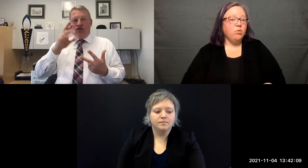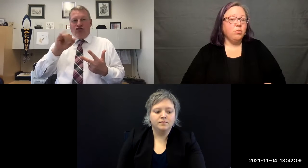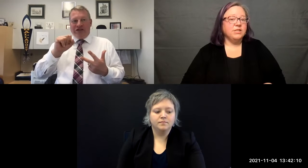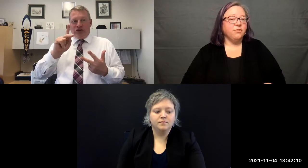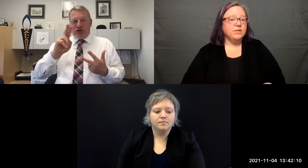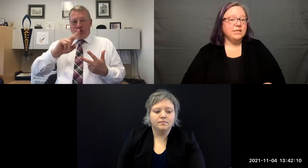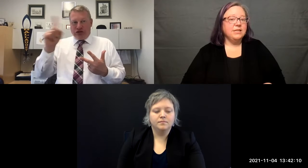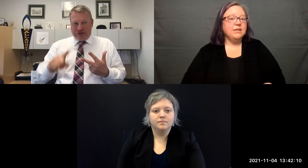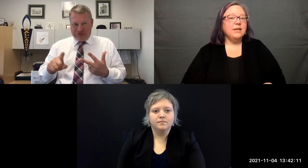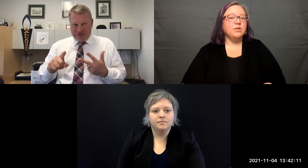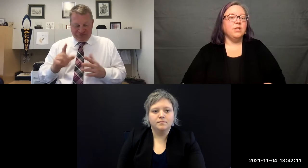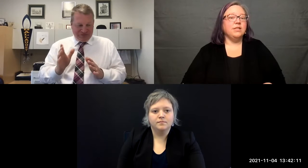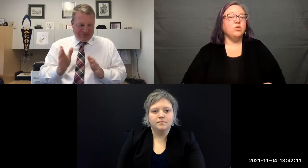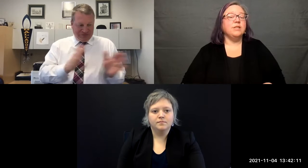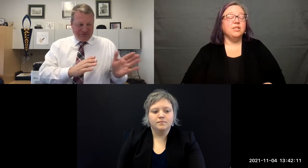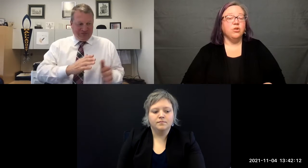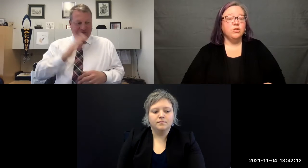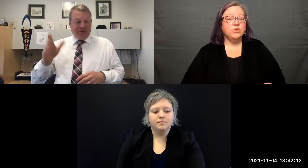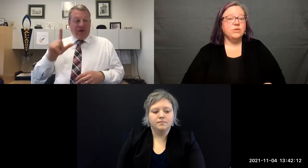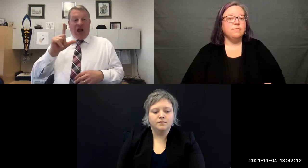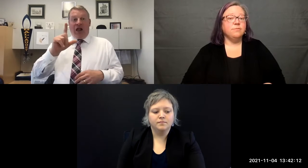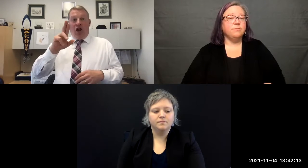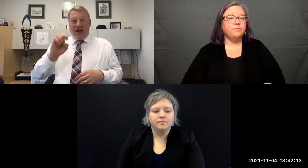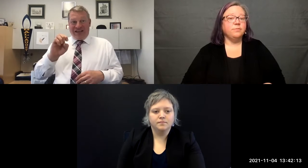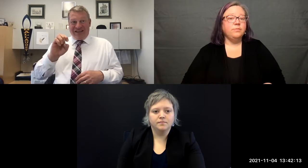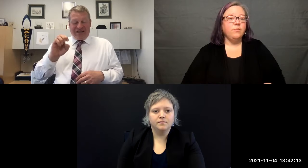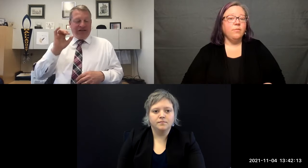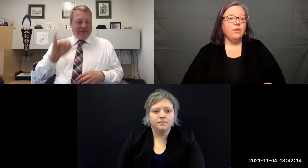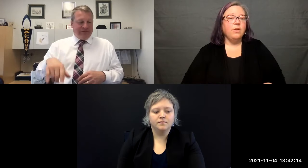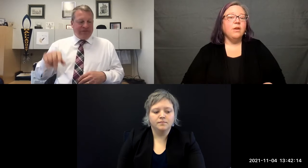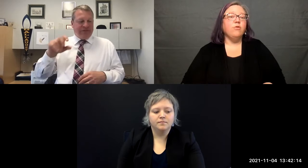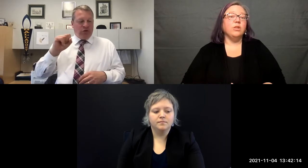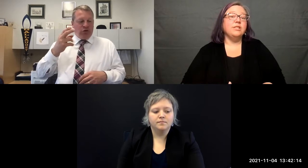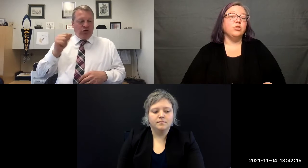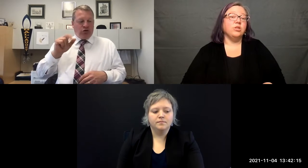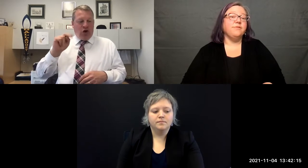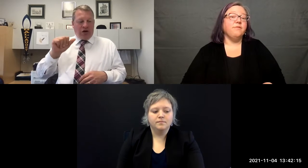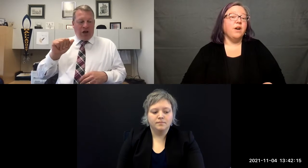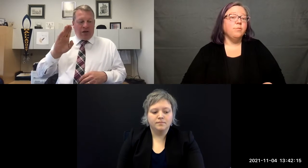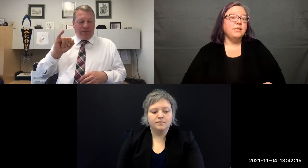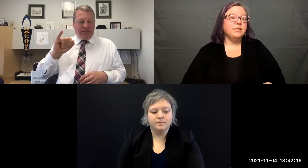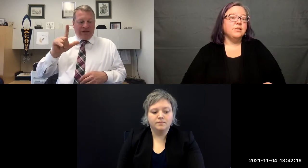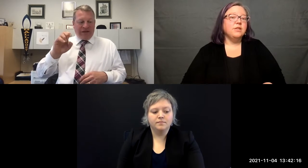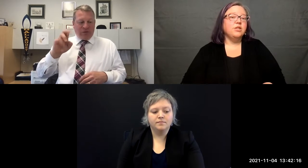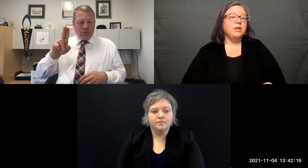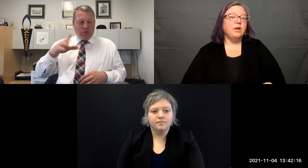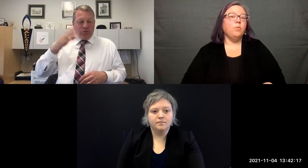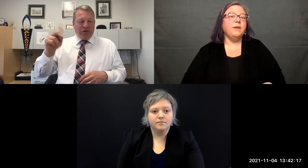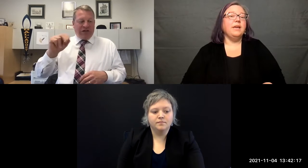with diversity, as well as Chris Kurtz. For least restrictive environment, it will be